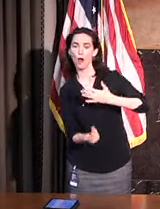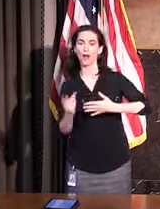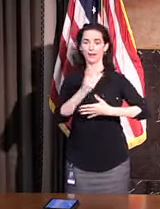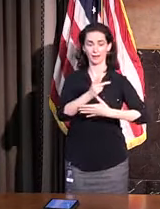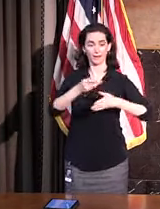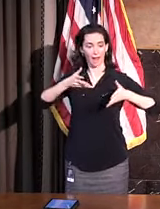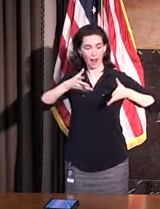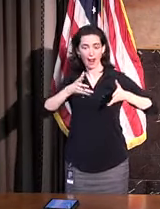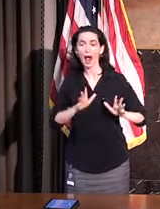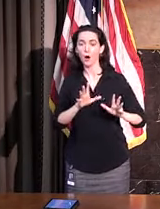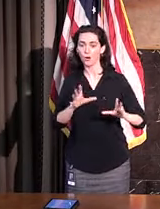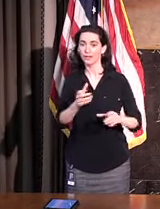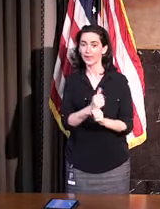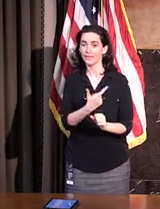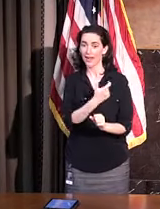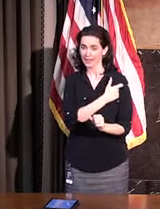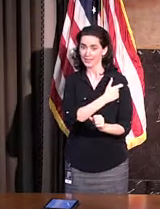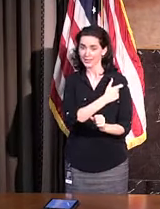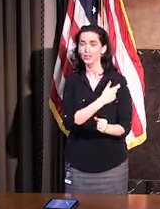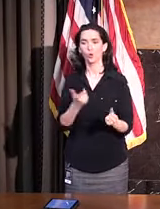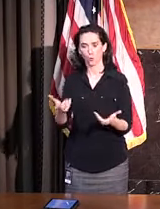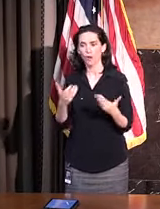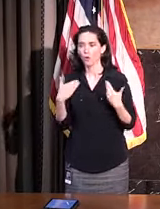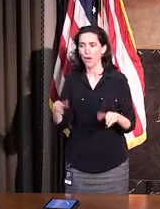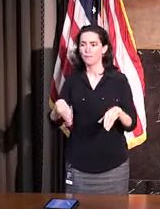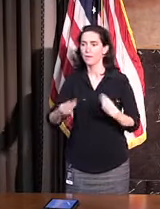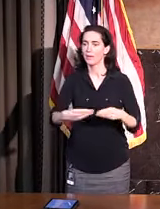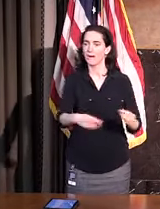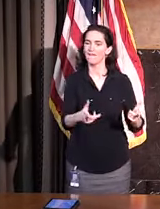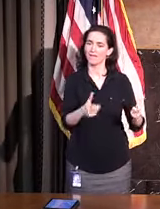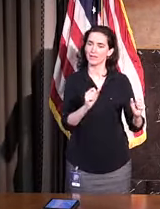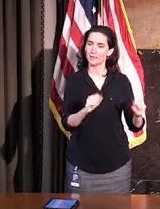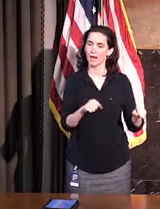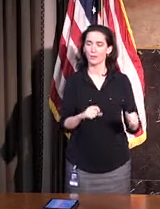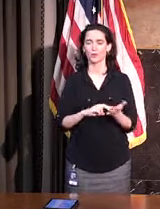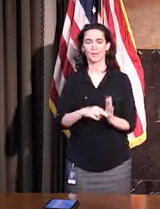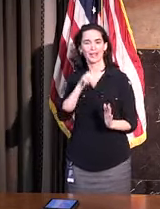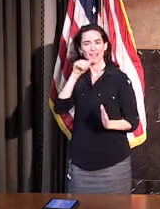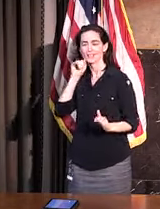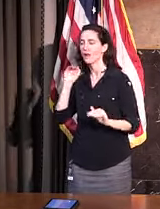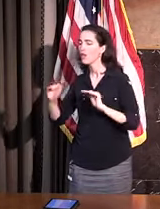individuals to be able to get vaccine just as quickly as possible.